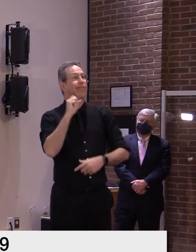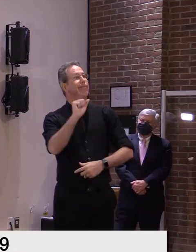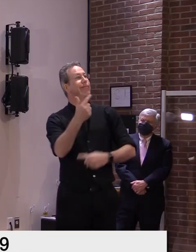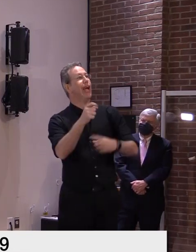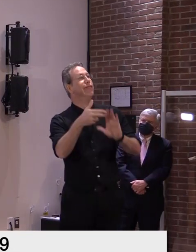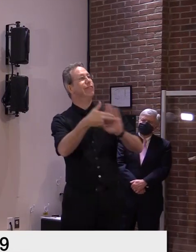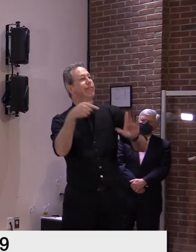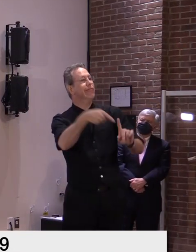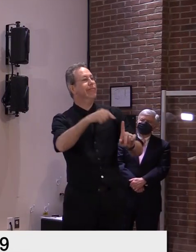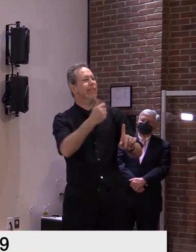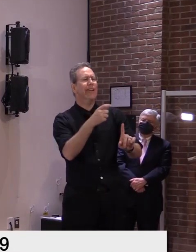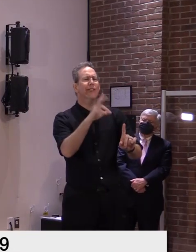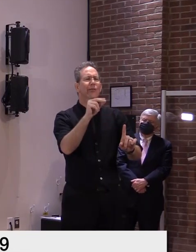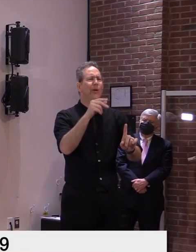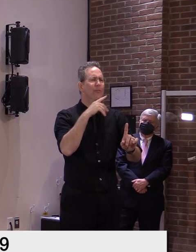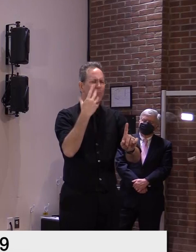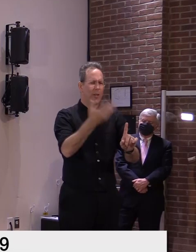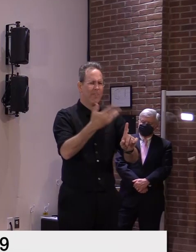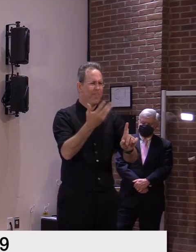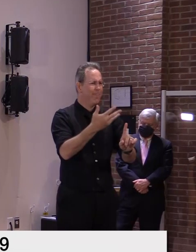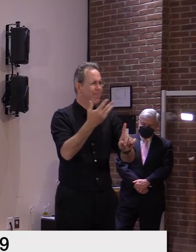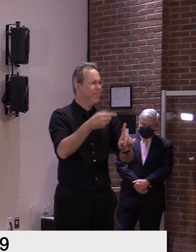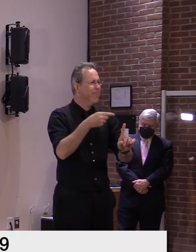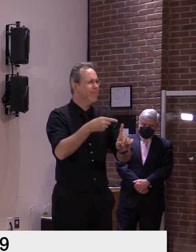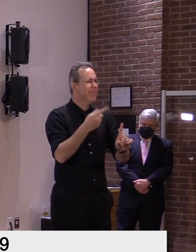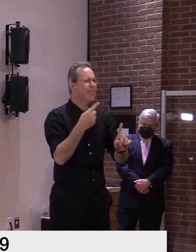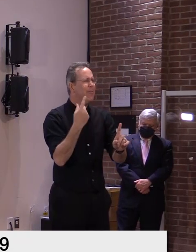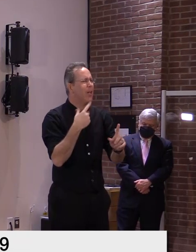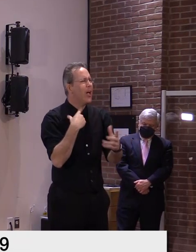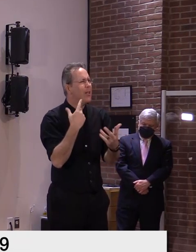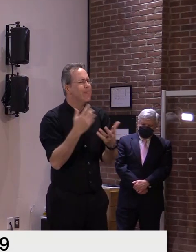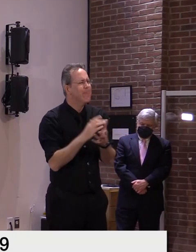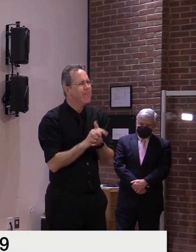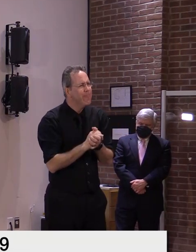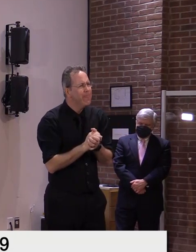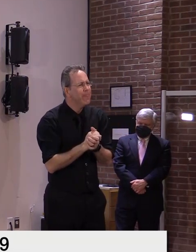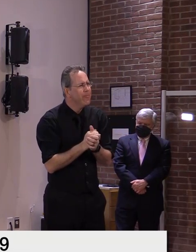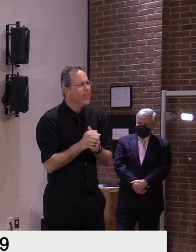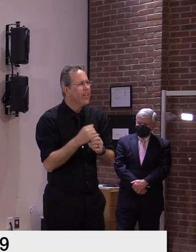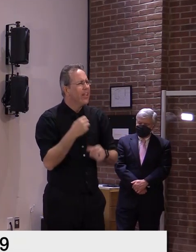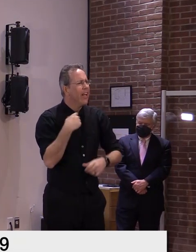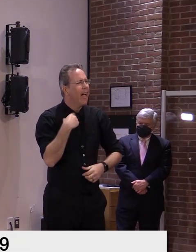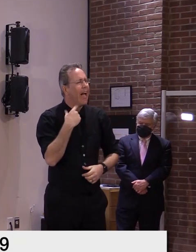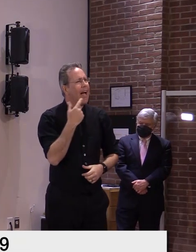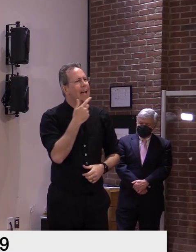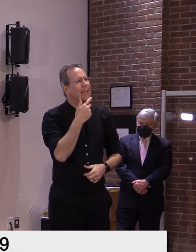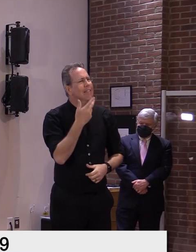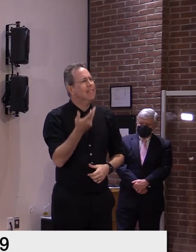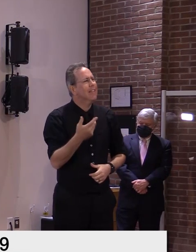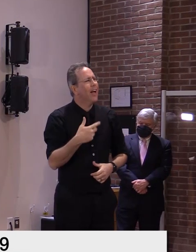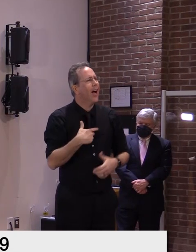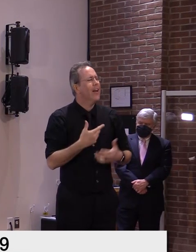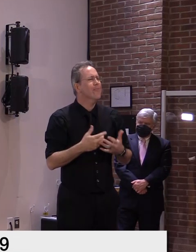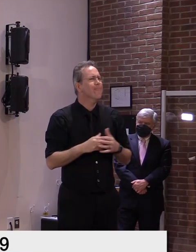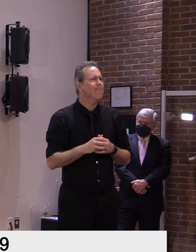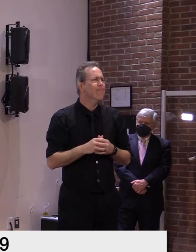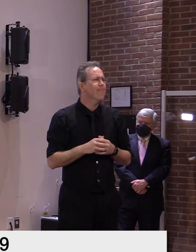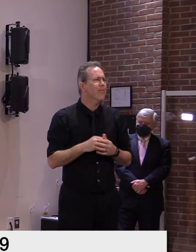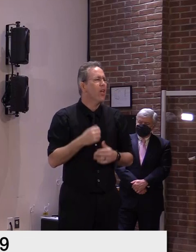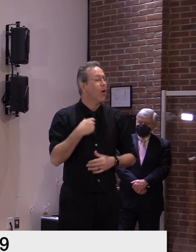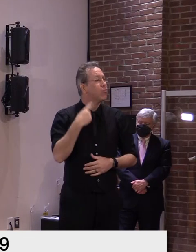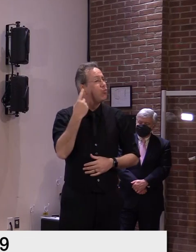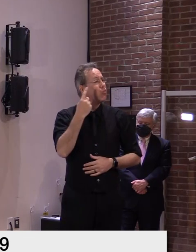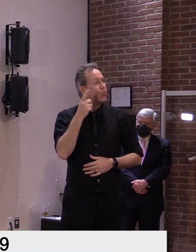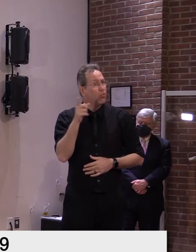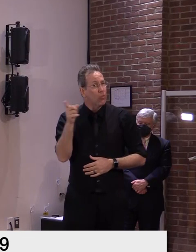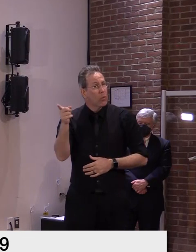you were seeing, and if you were going to focus either vaccination messaging or any other sort of mitigation messaging